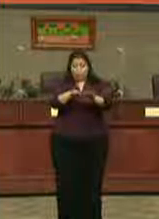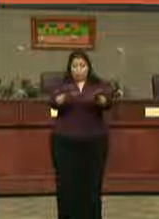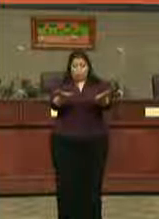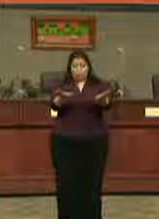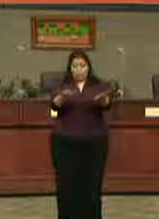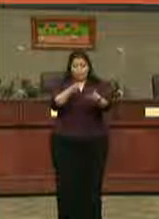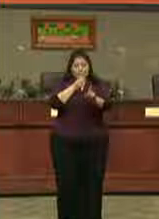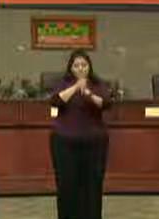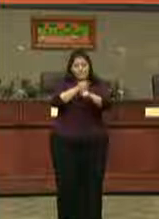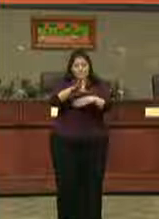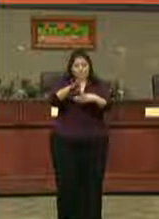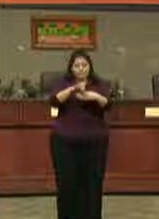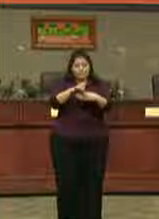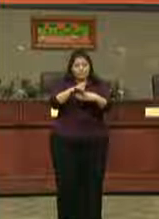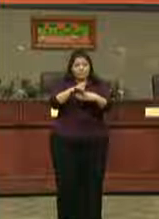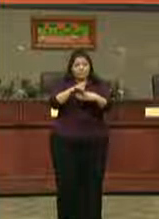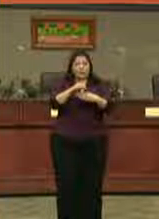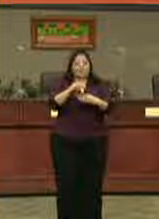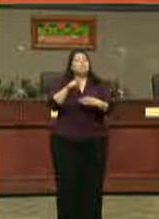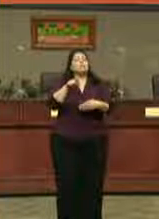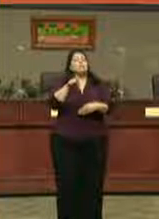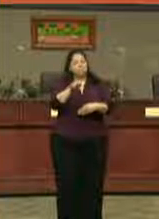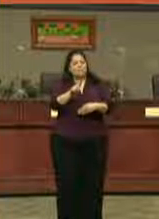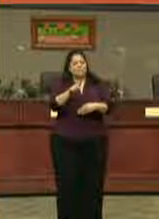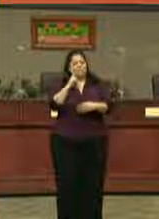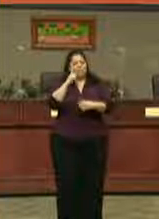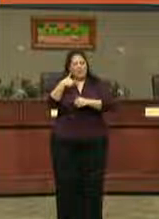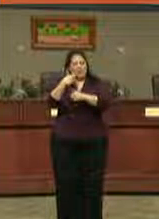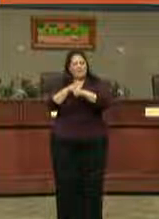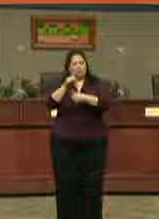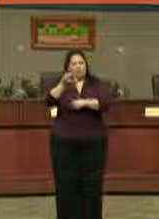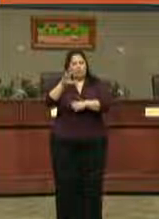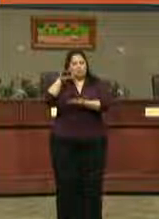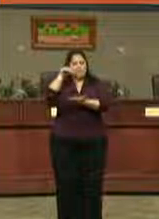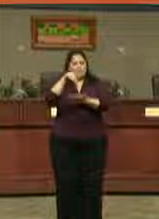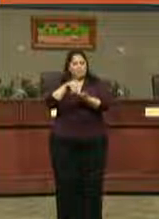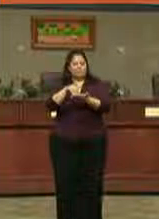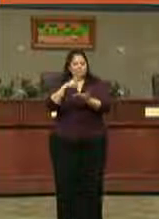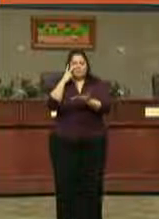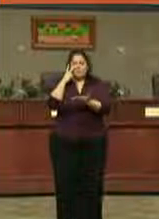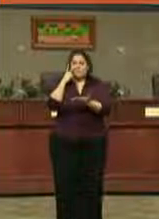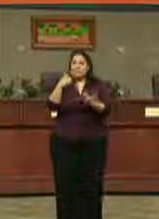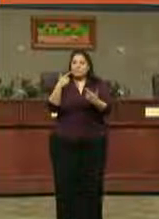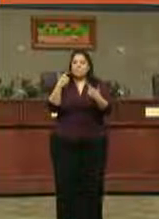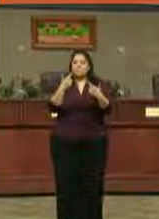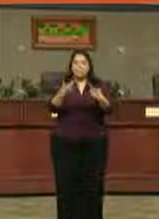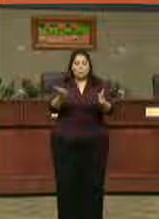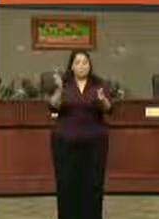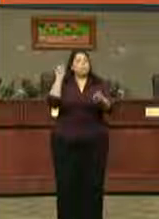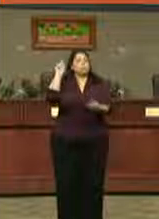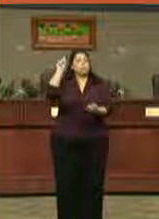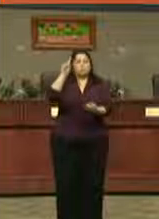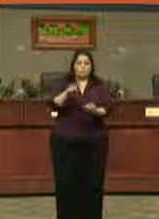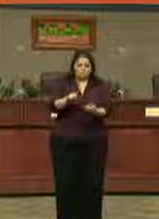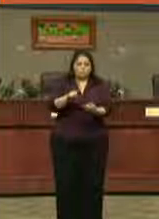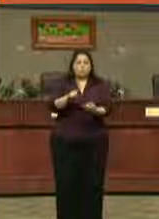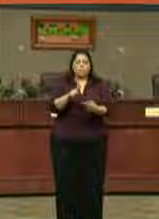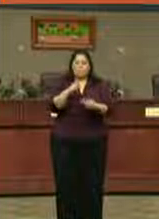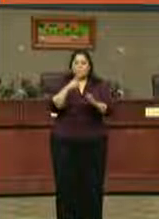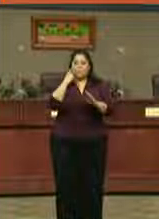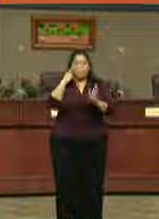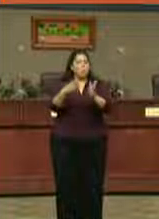to 17 has also, per 100,000 cases, has also significantly decreased.